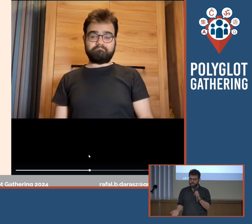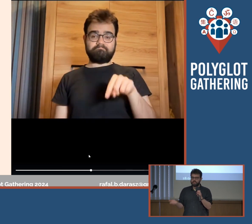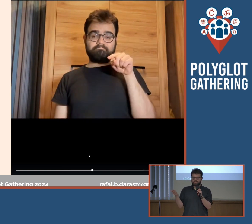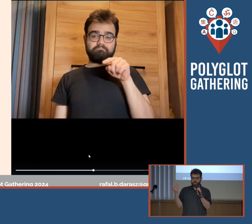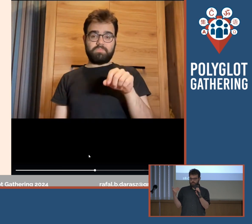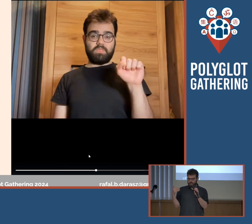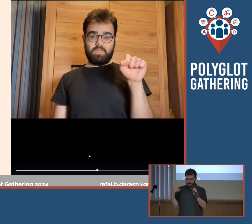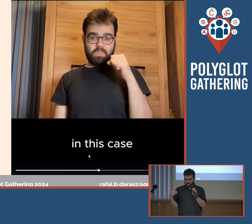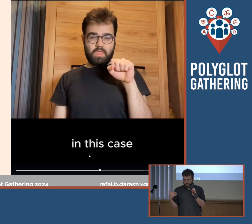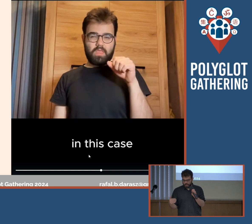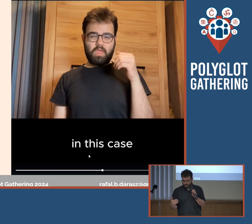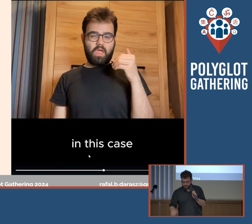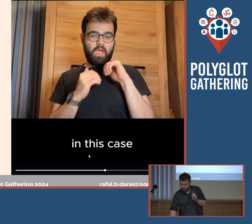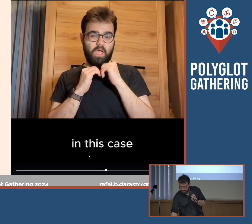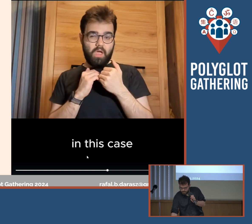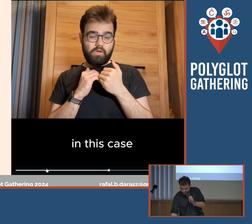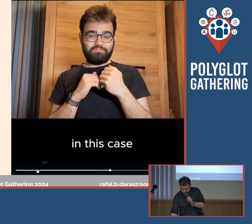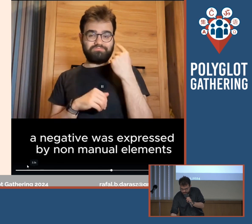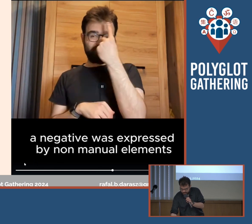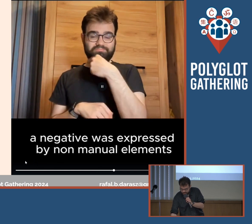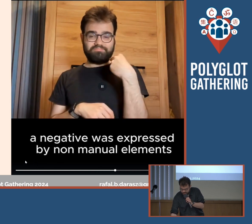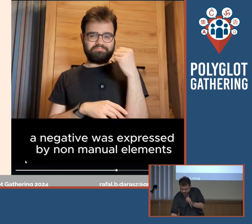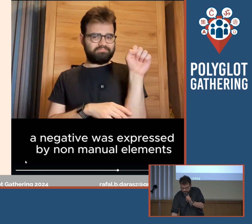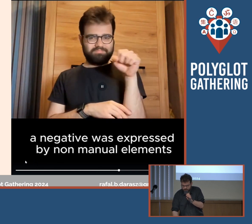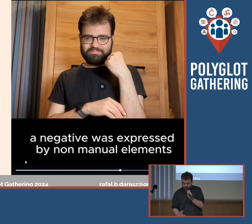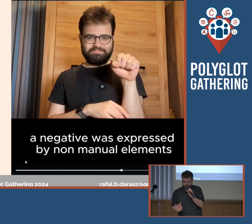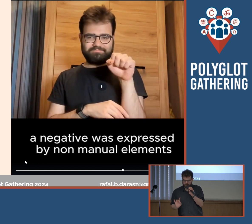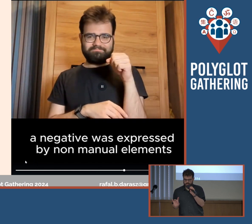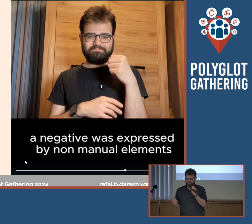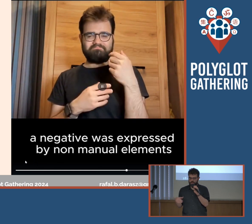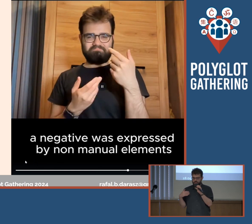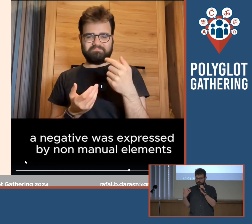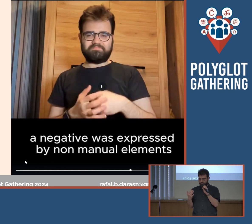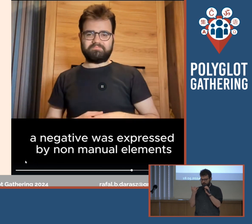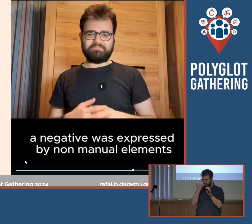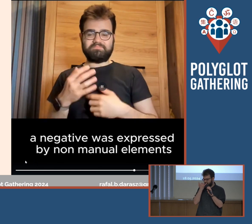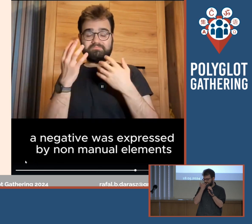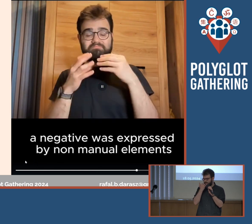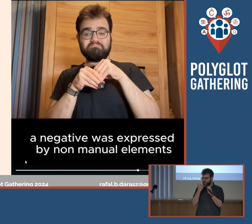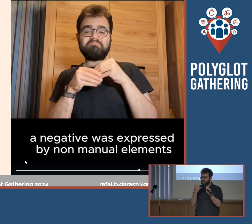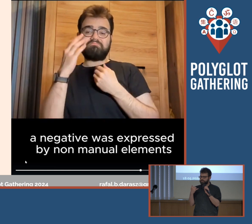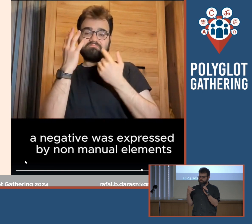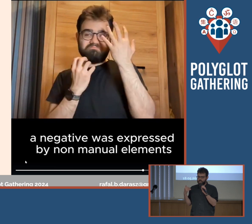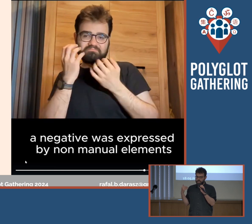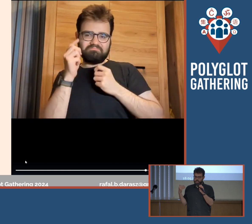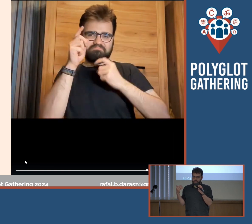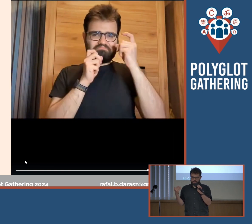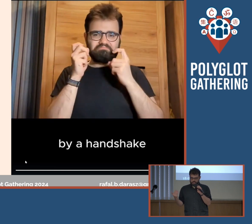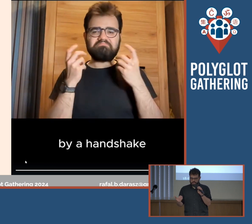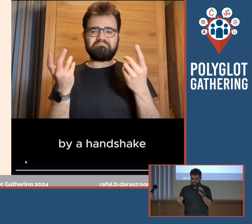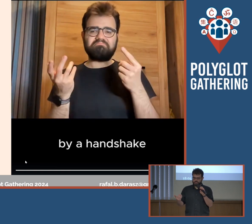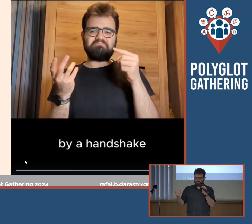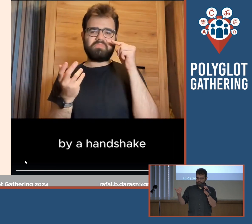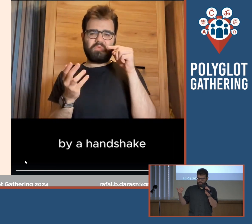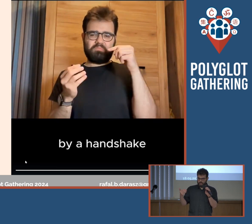healthy. So in this case, a negative was expressed by non-manual elements because